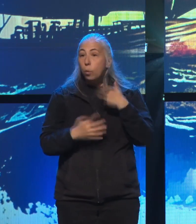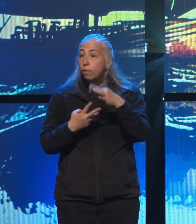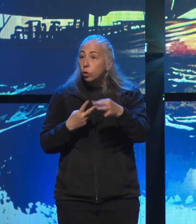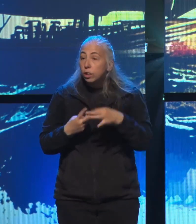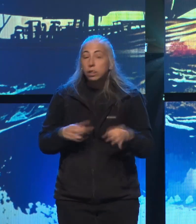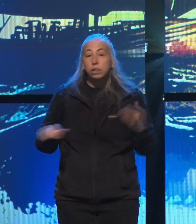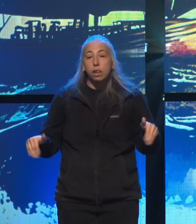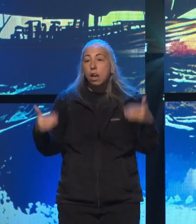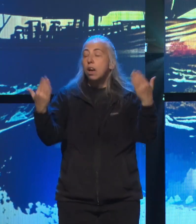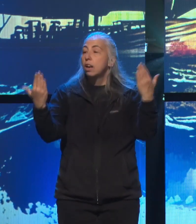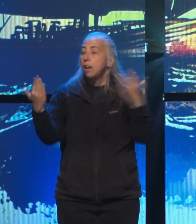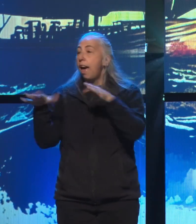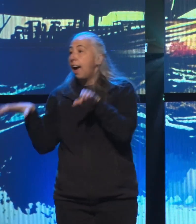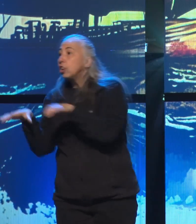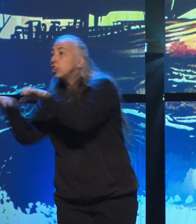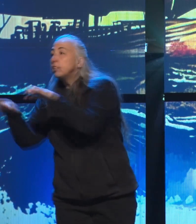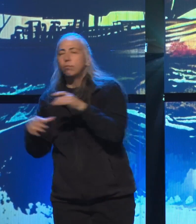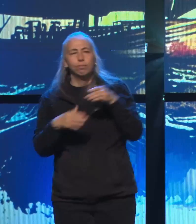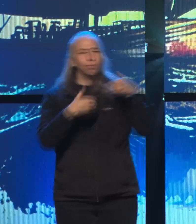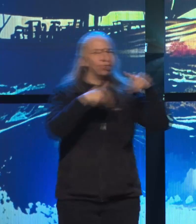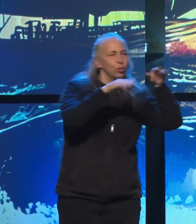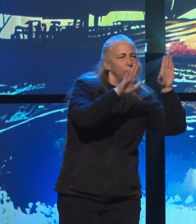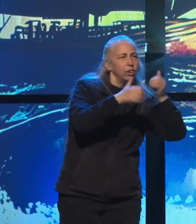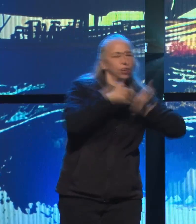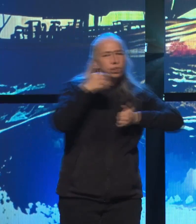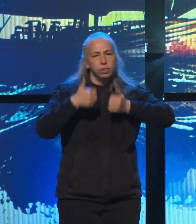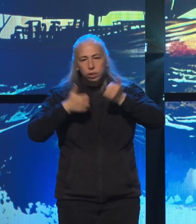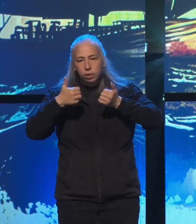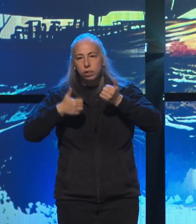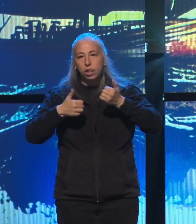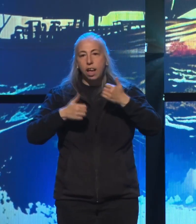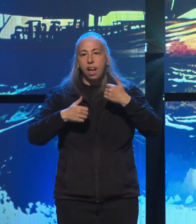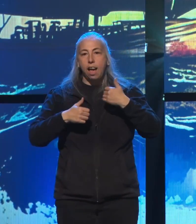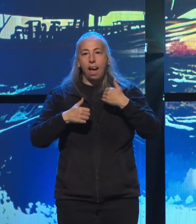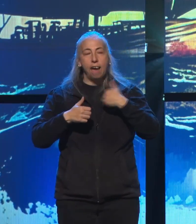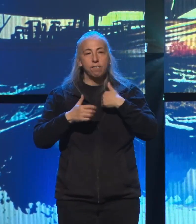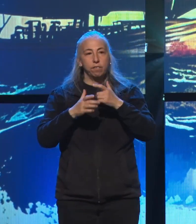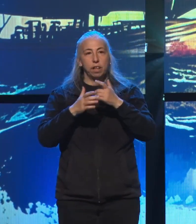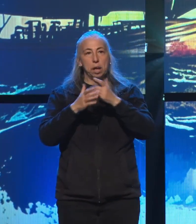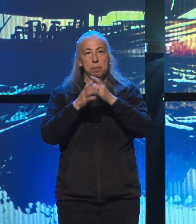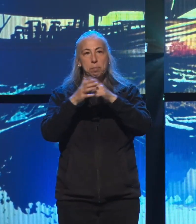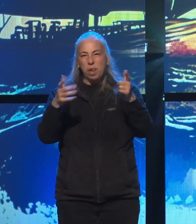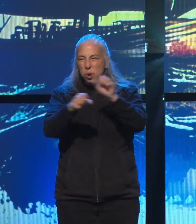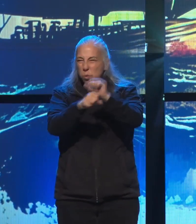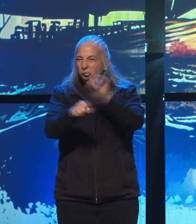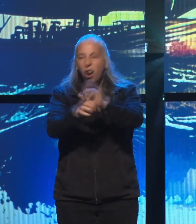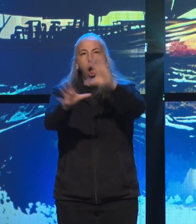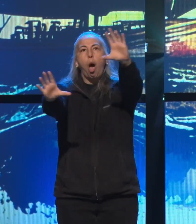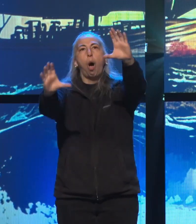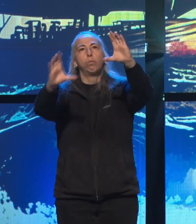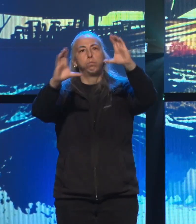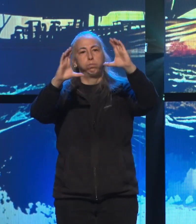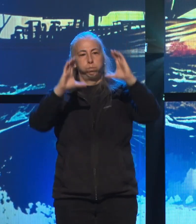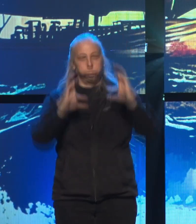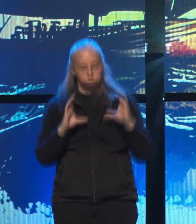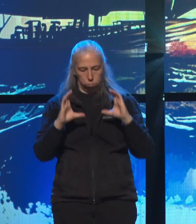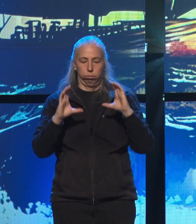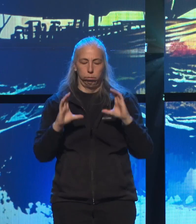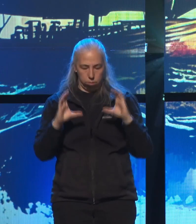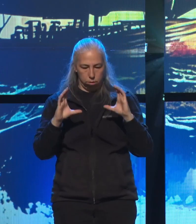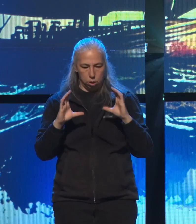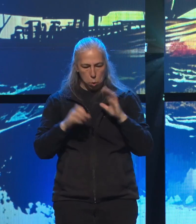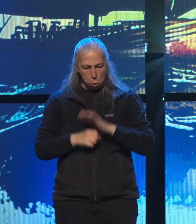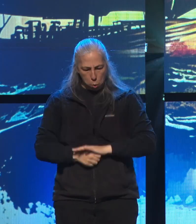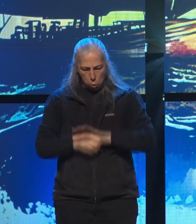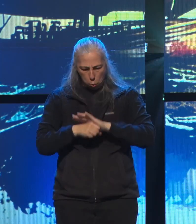Do I surrender? So imagine you're at work. You got a large workload that just got dumped on you, and and you are feeling all kinds of stress about it. You were